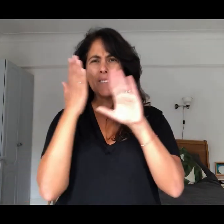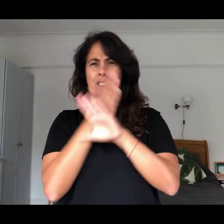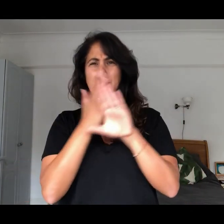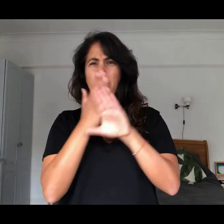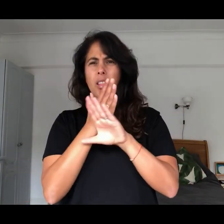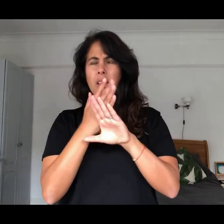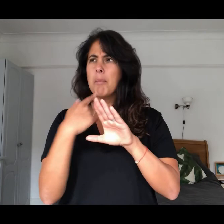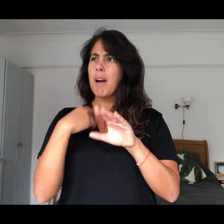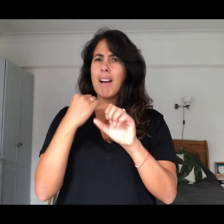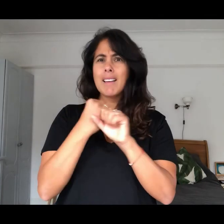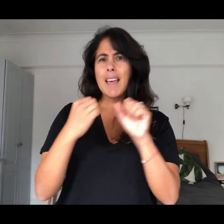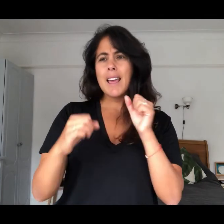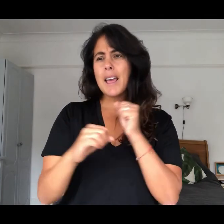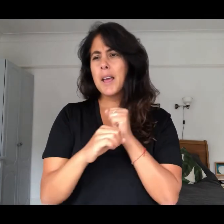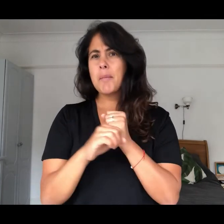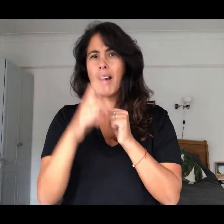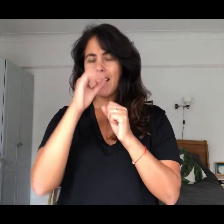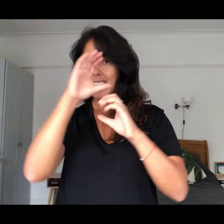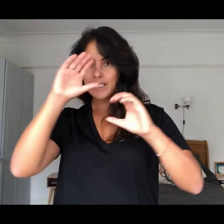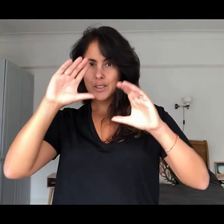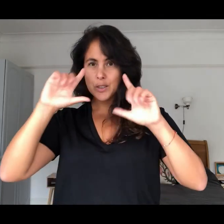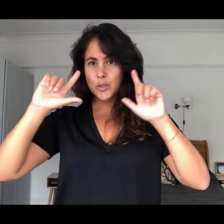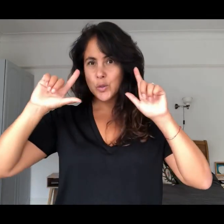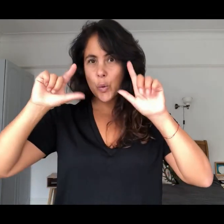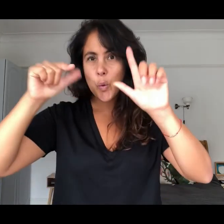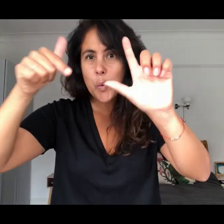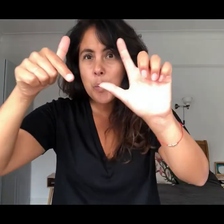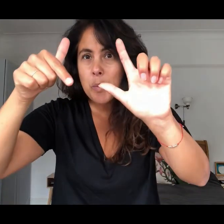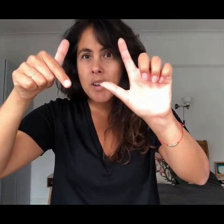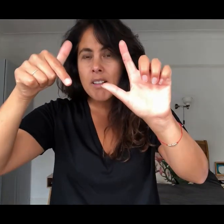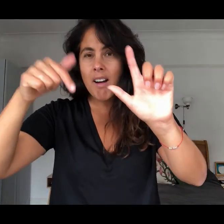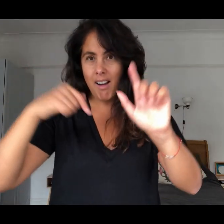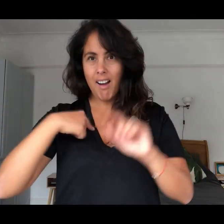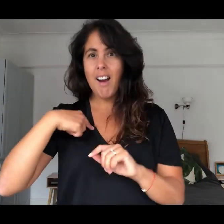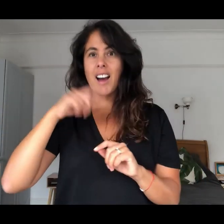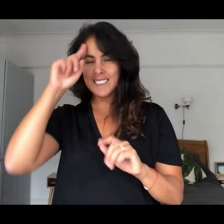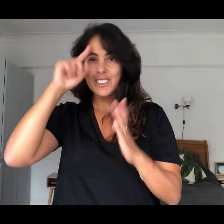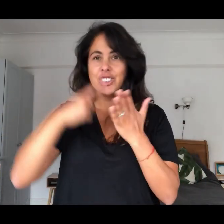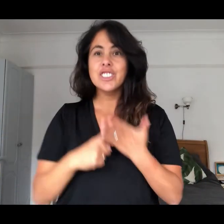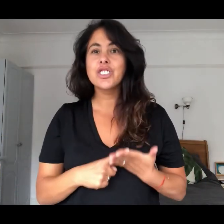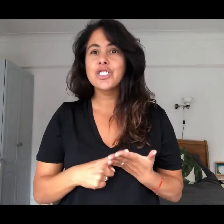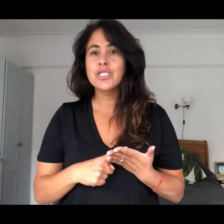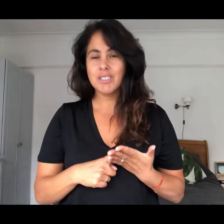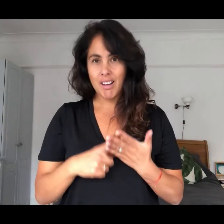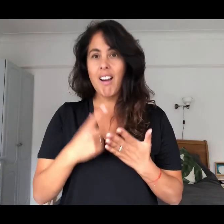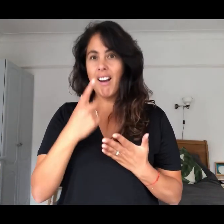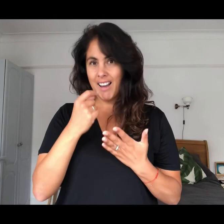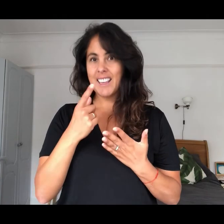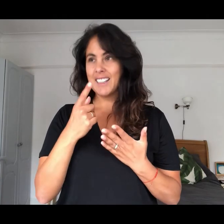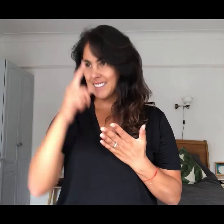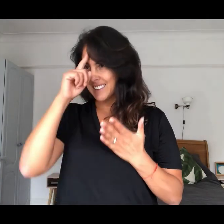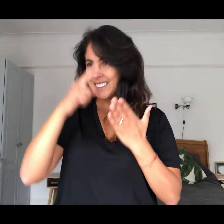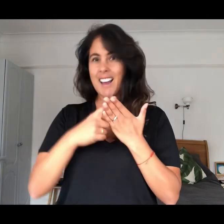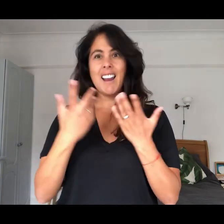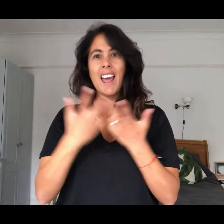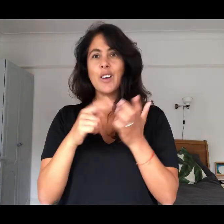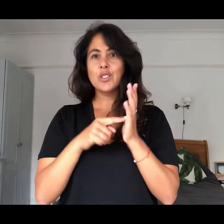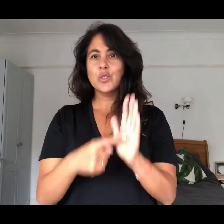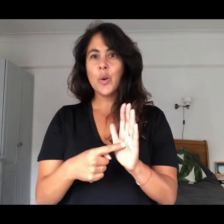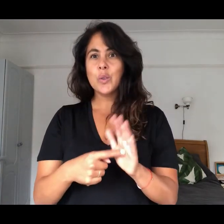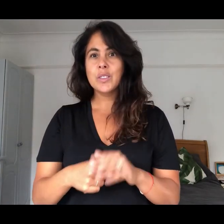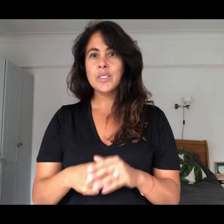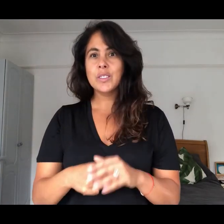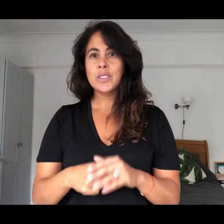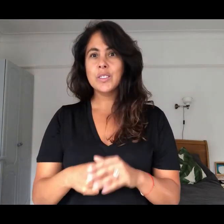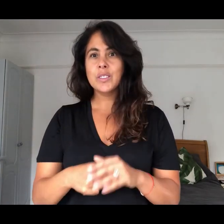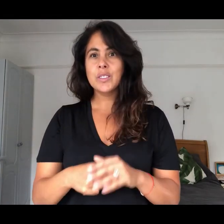am invisible. In my game, I can zoom right into the screen. I can choose, and I can choose how